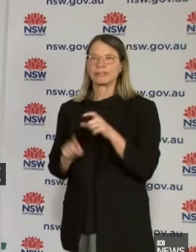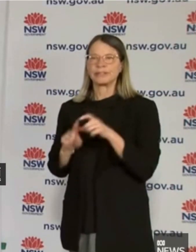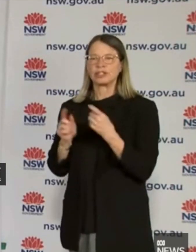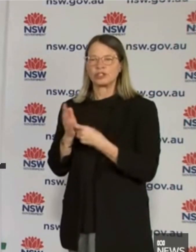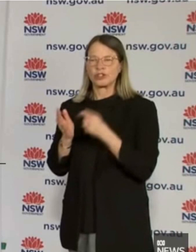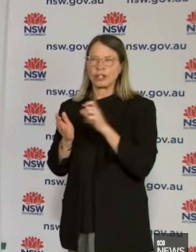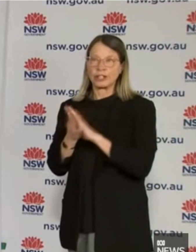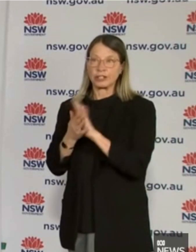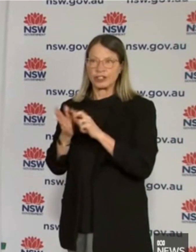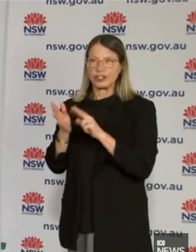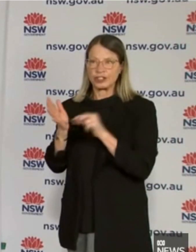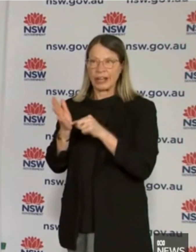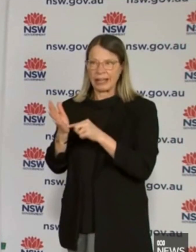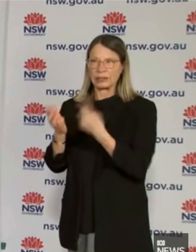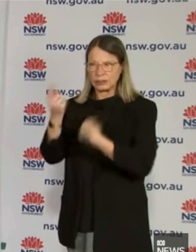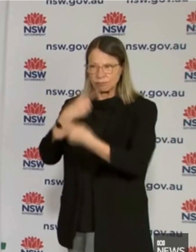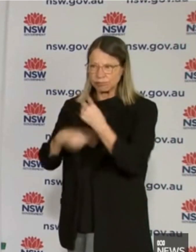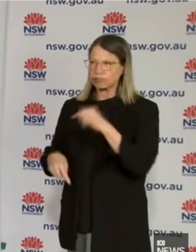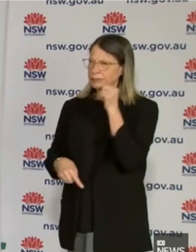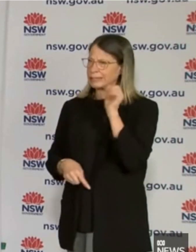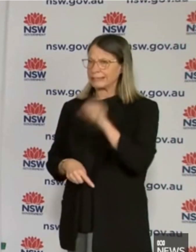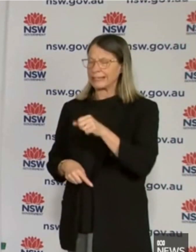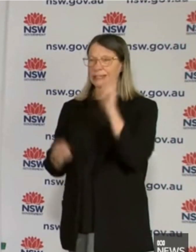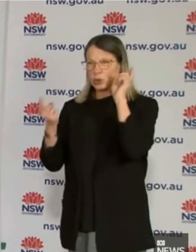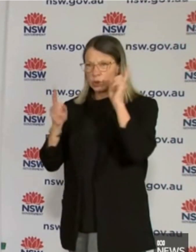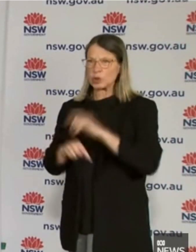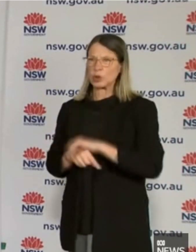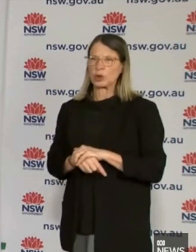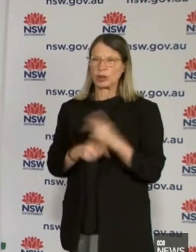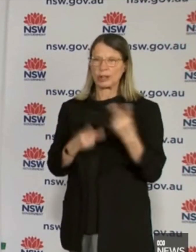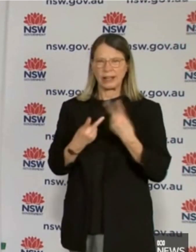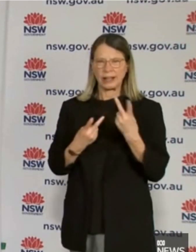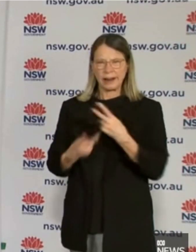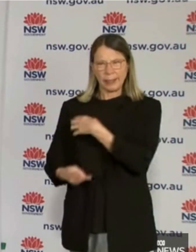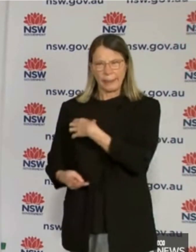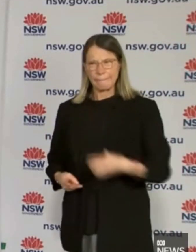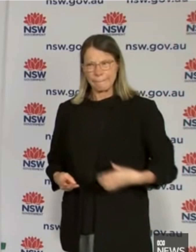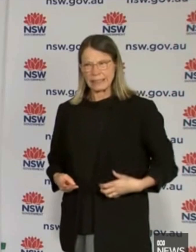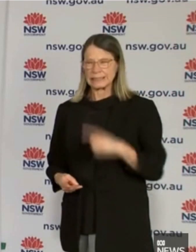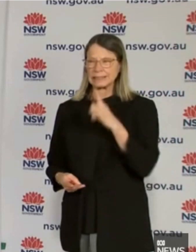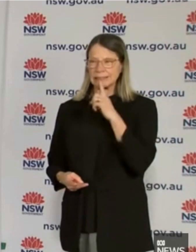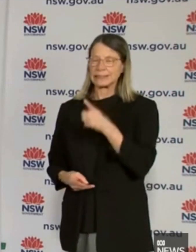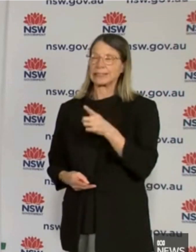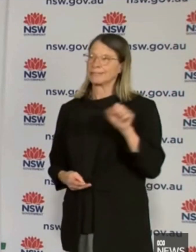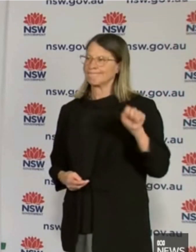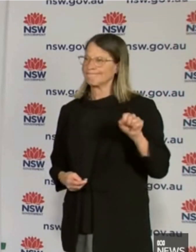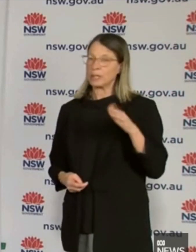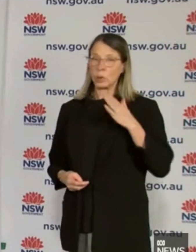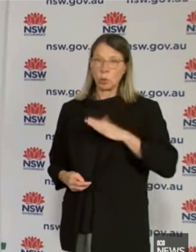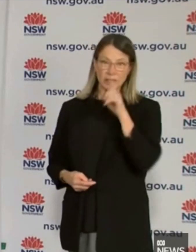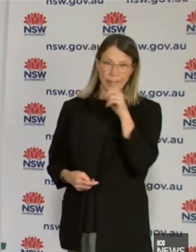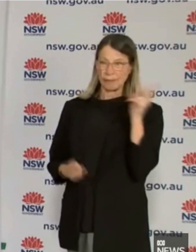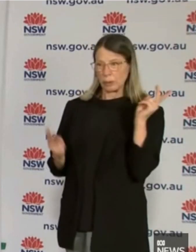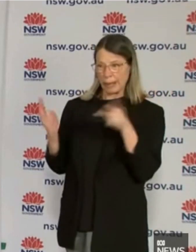concerns. Minister Colbeck, the federal minister, has been out today talking about the fact that he certainly wants to see everybody get back as